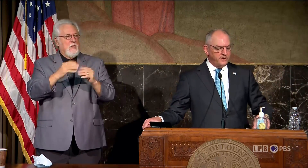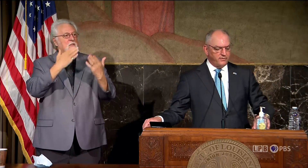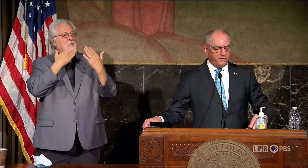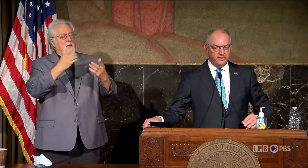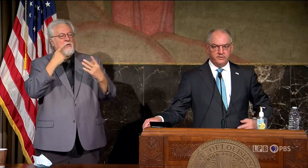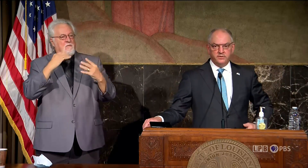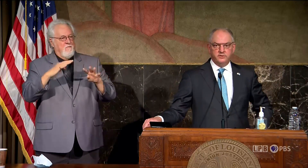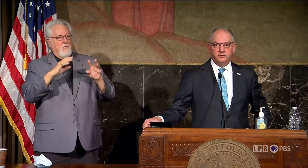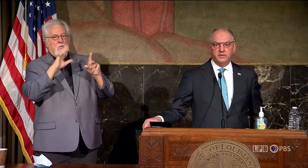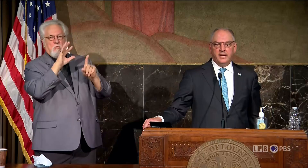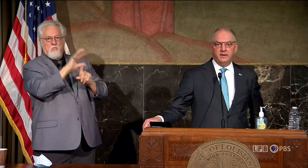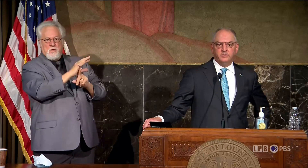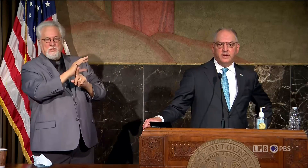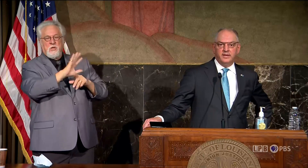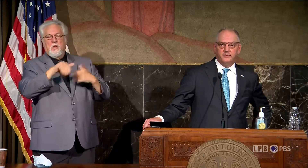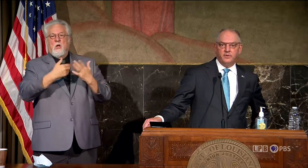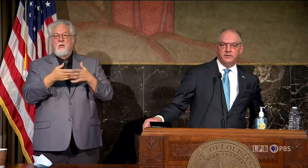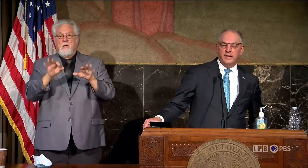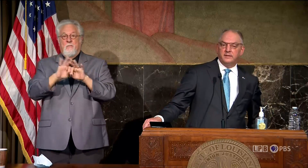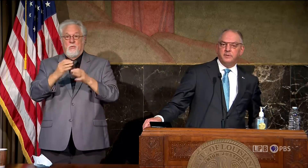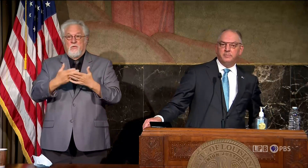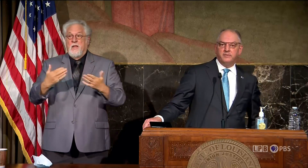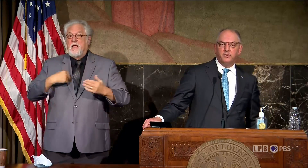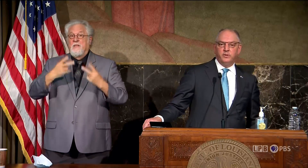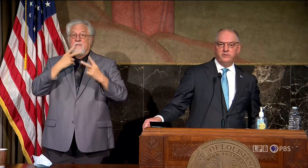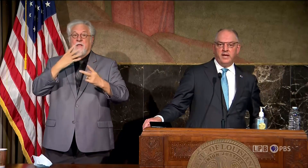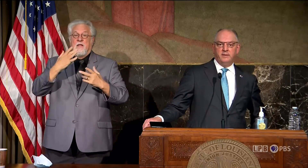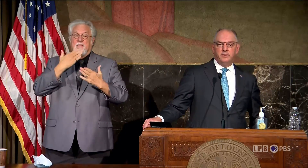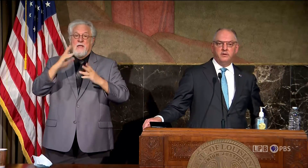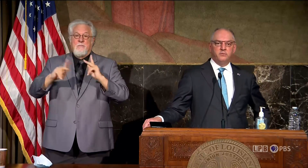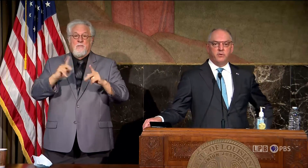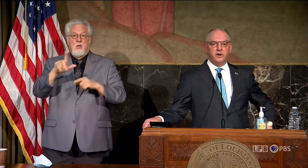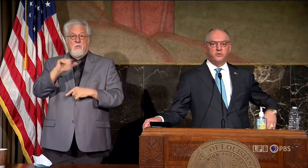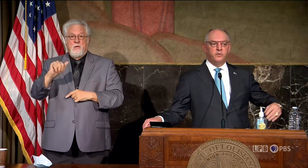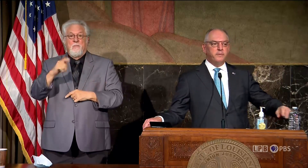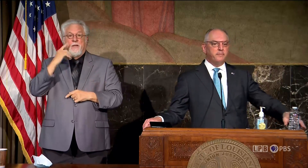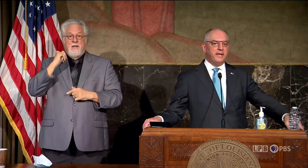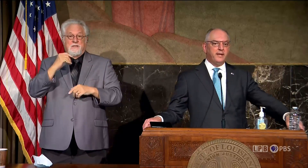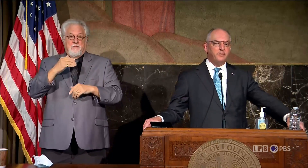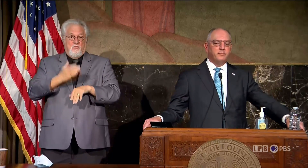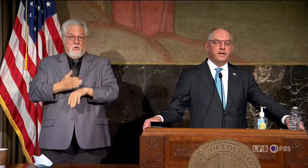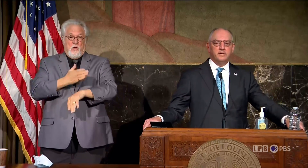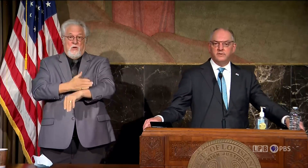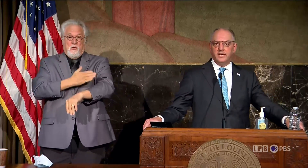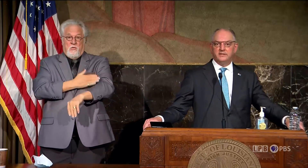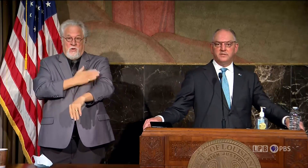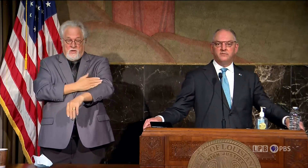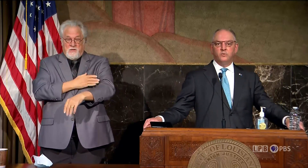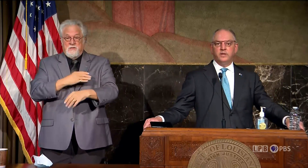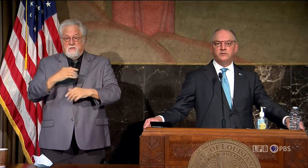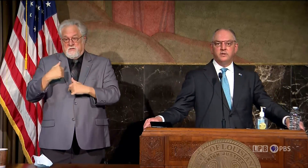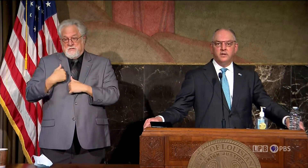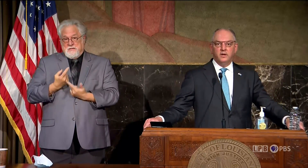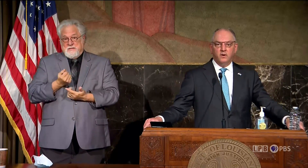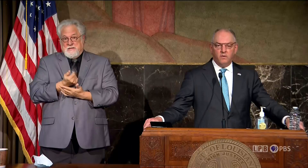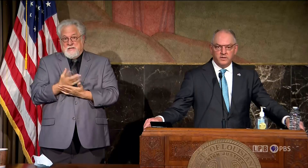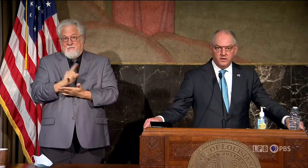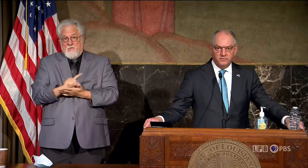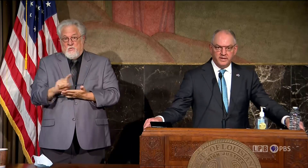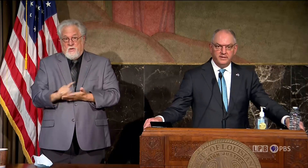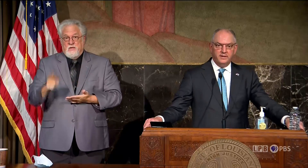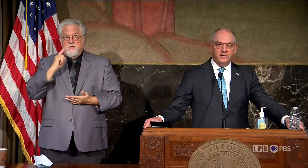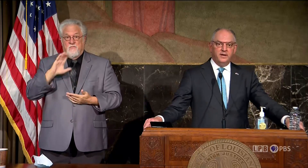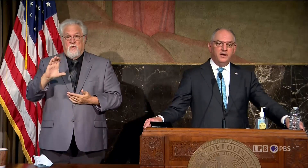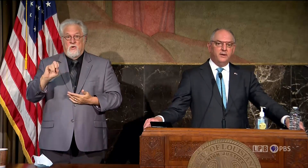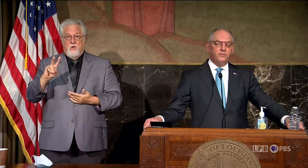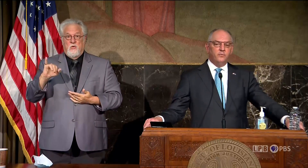continuing to cover all these essential items, and I want to thank the people of Louisiana because the progress we've been able to make over the last several weeks on